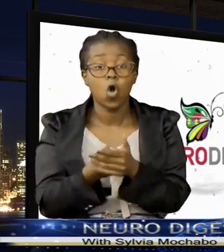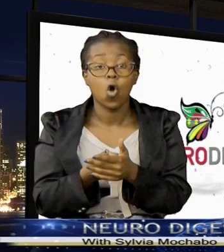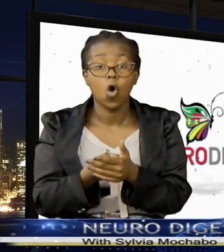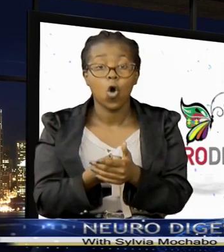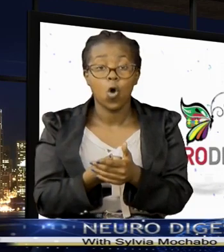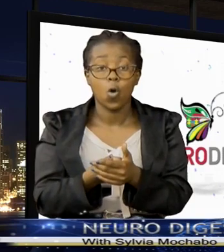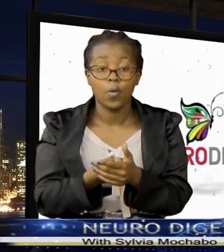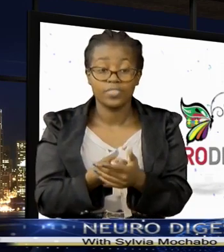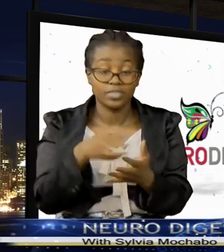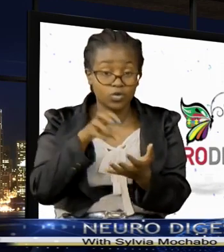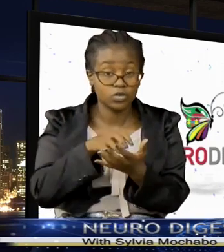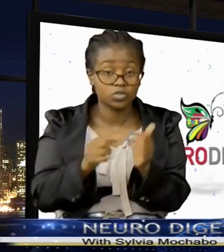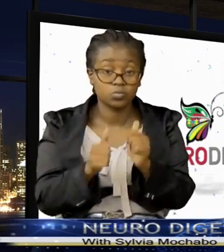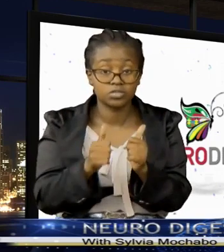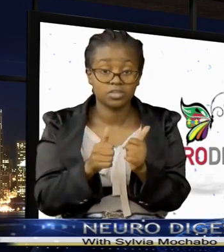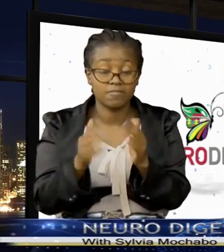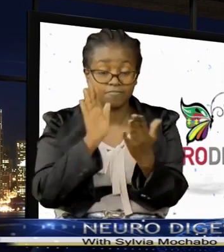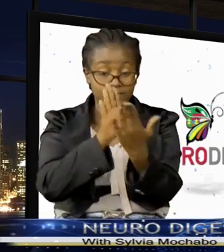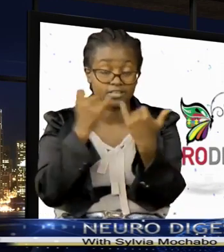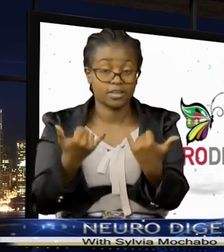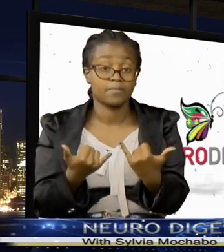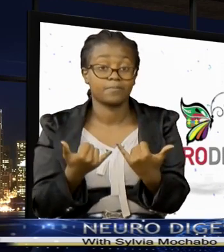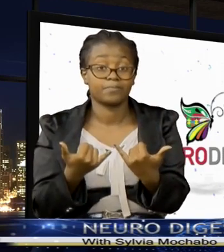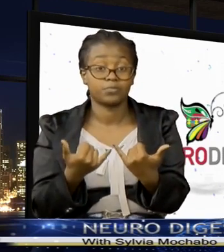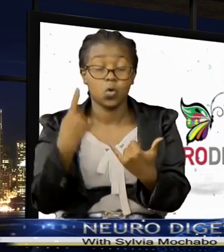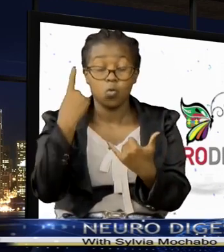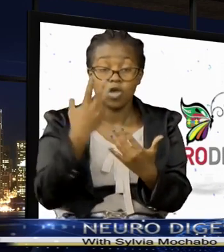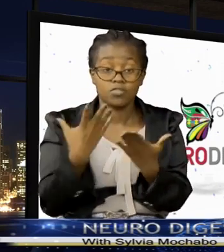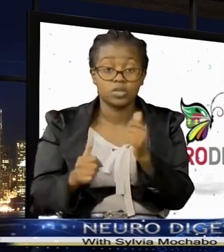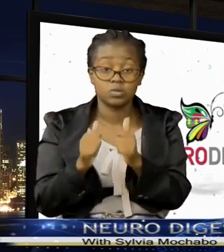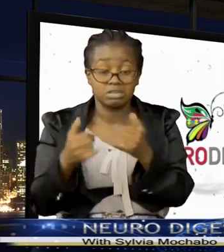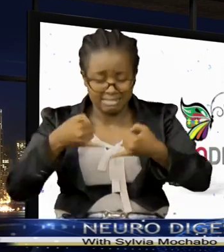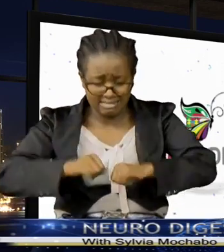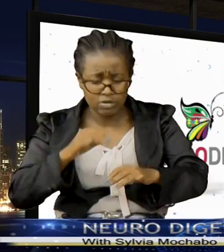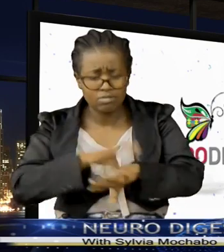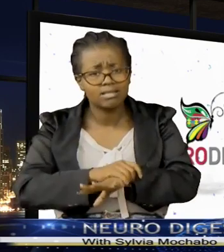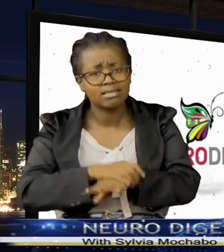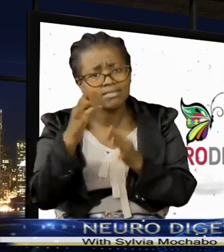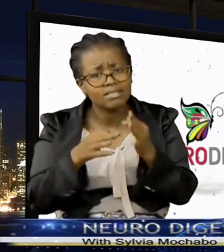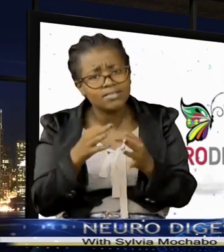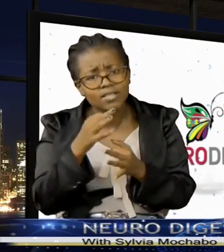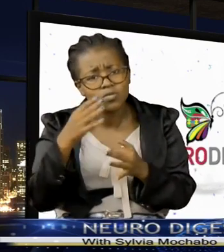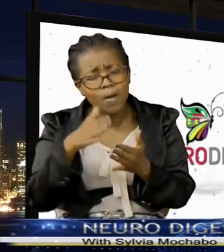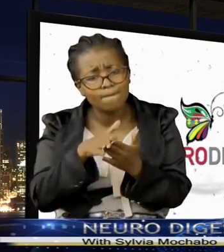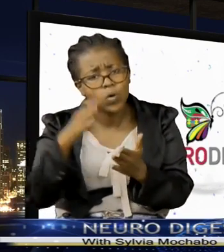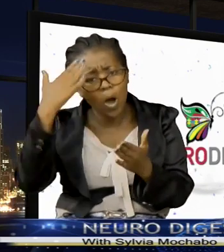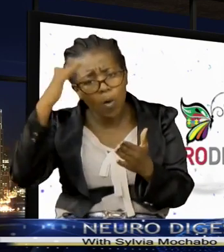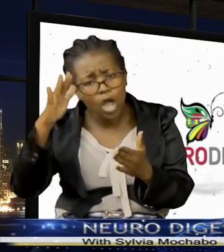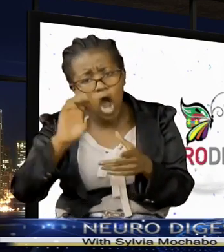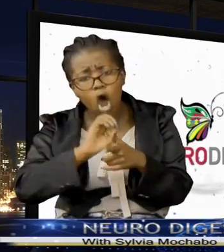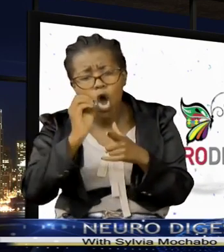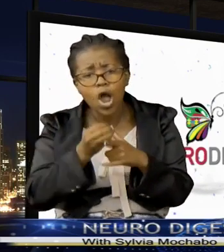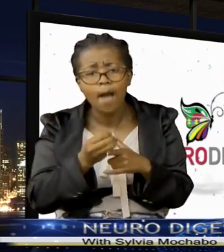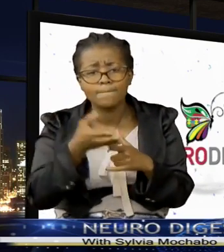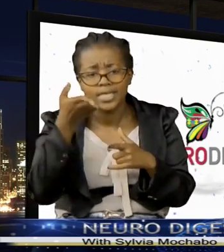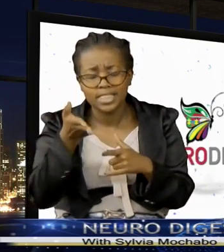neurodiverse conditions that we're currently facing. Is one of the things we're trying to find out, is it that we are more aware, or is it that it has